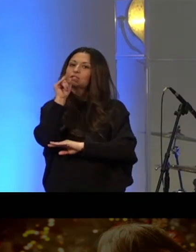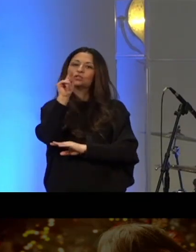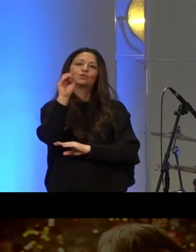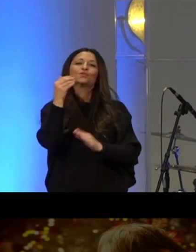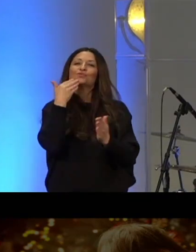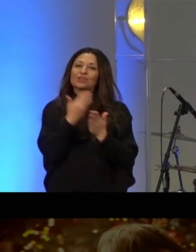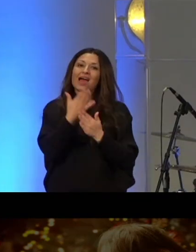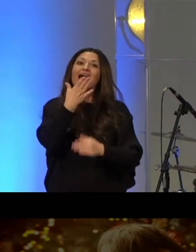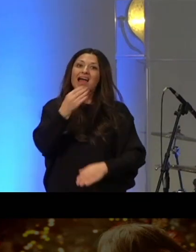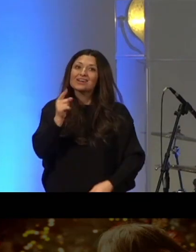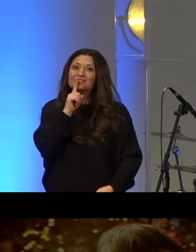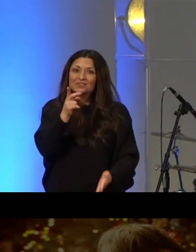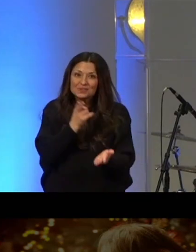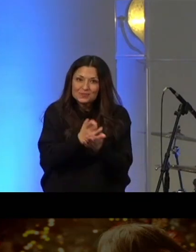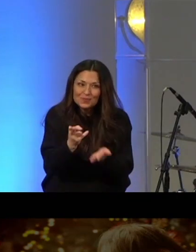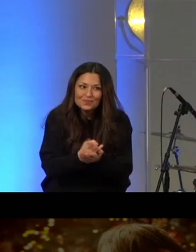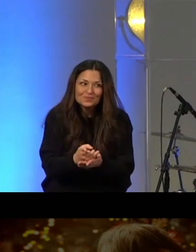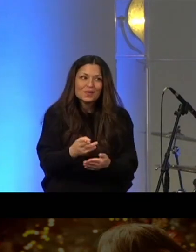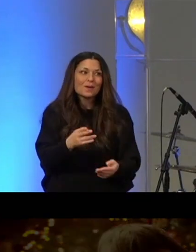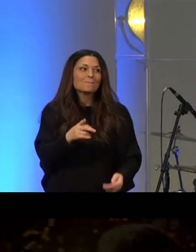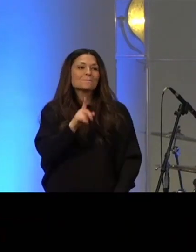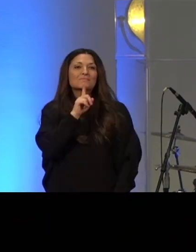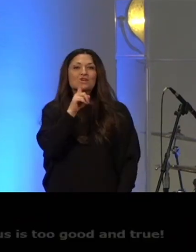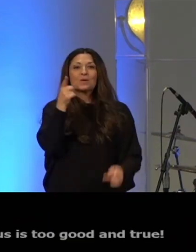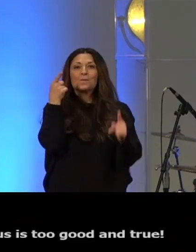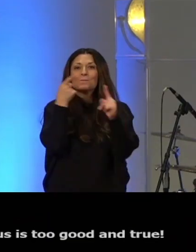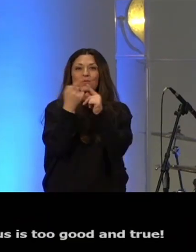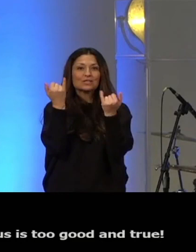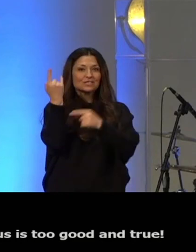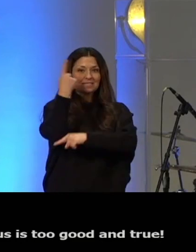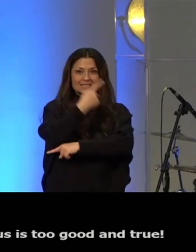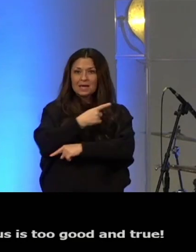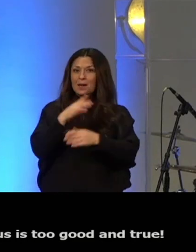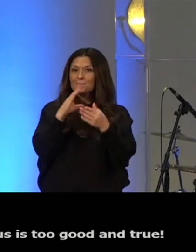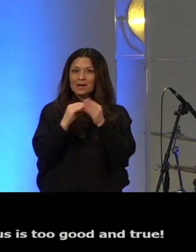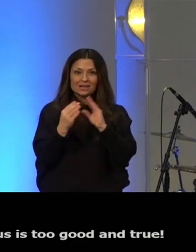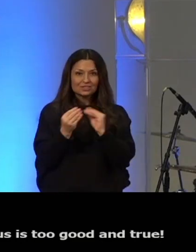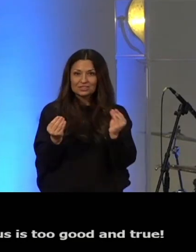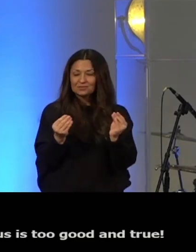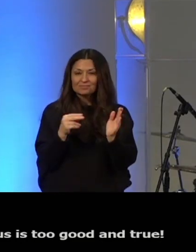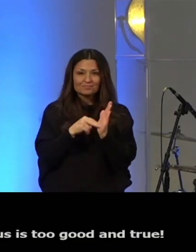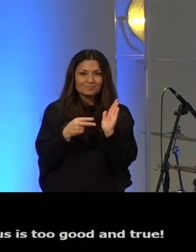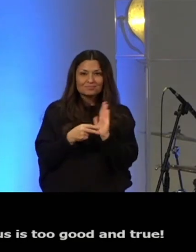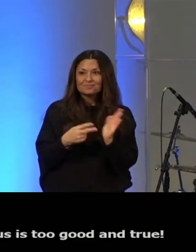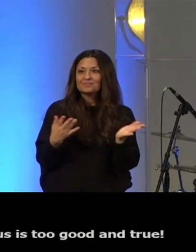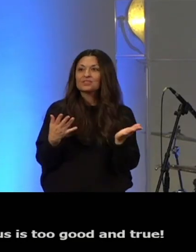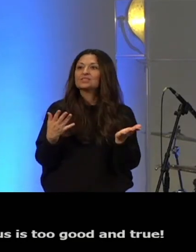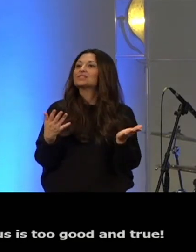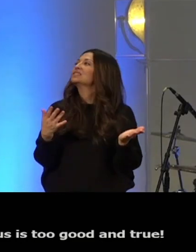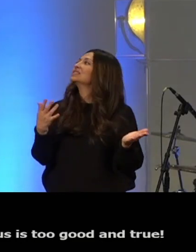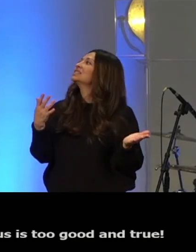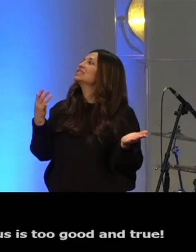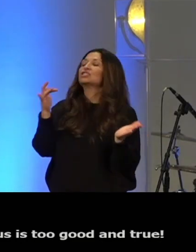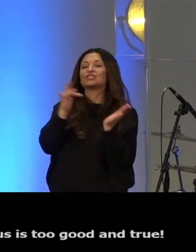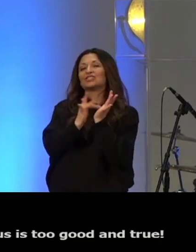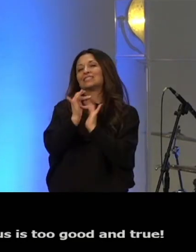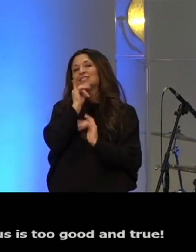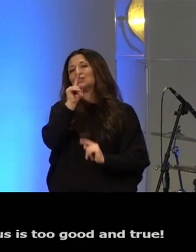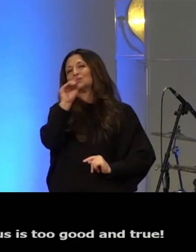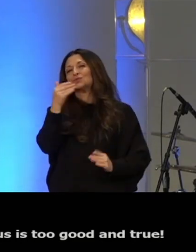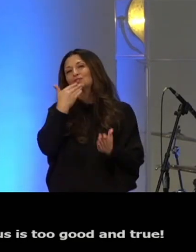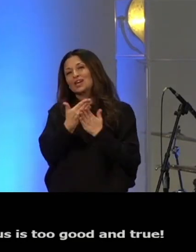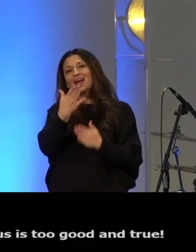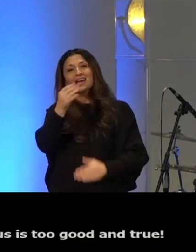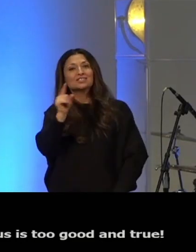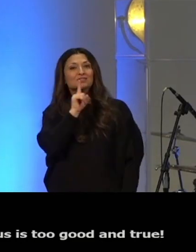true. Matter of fact, the point of tonight's or this evening's message is Jesus is too good and true.